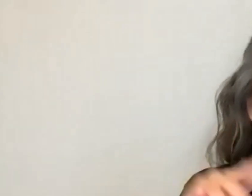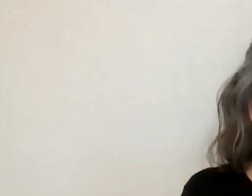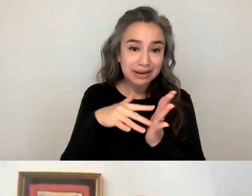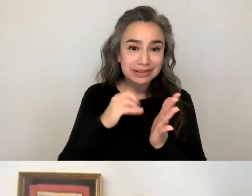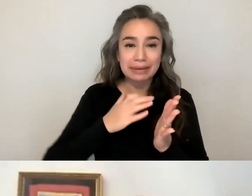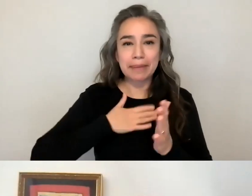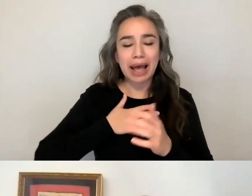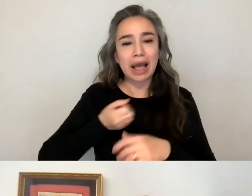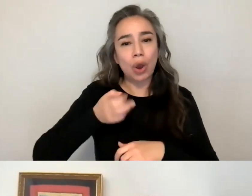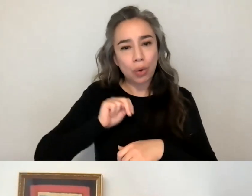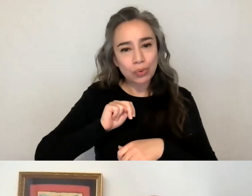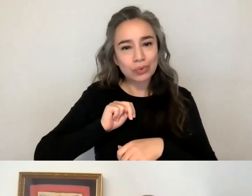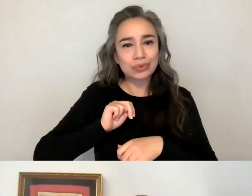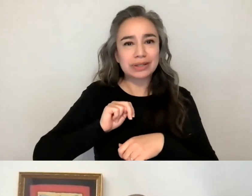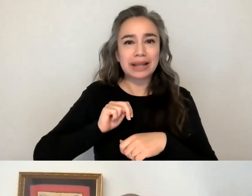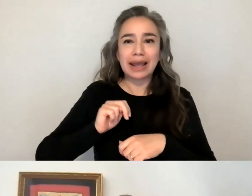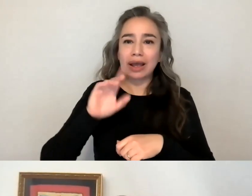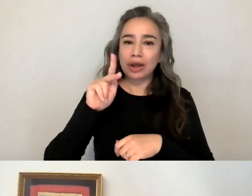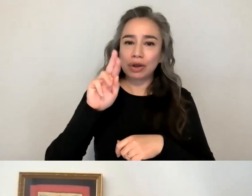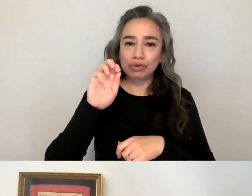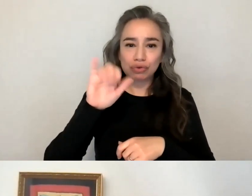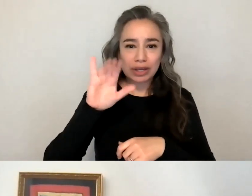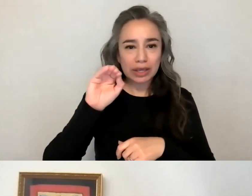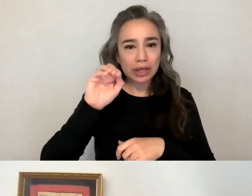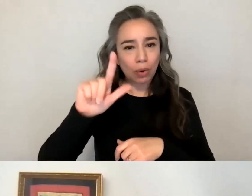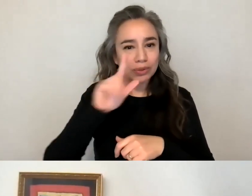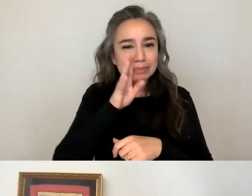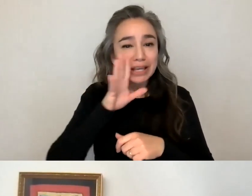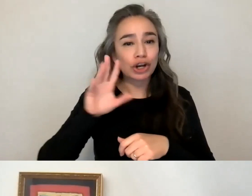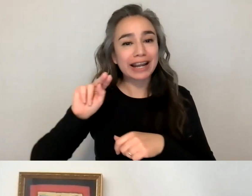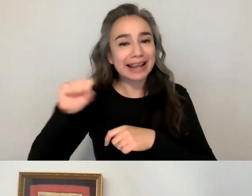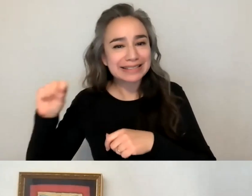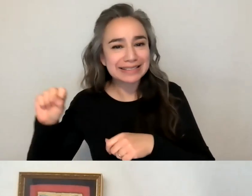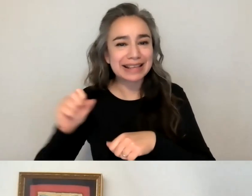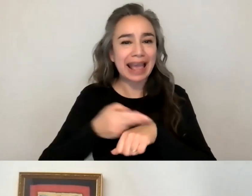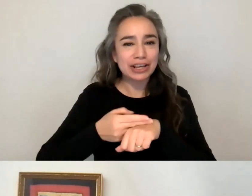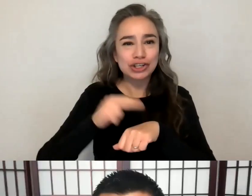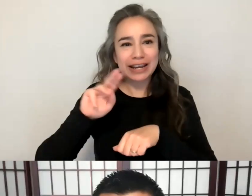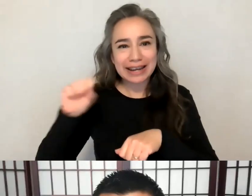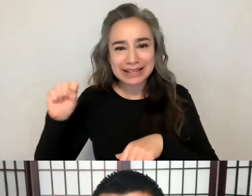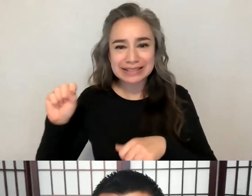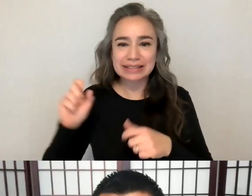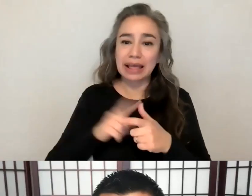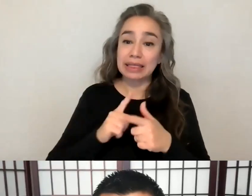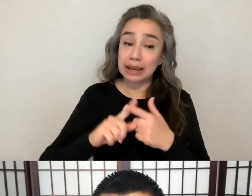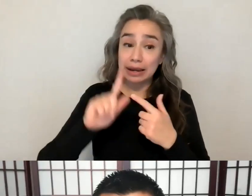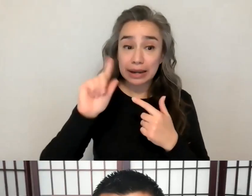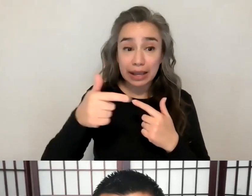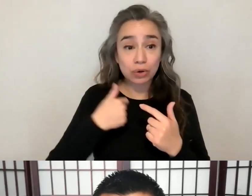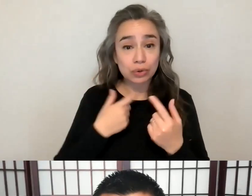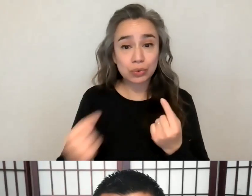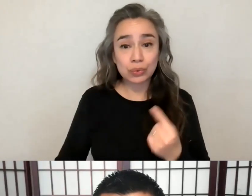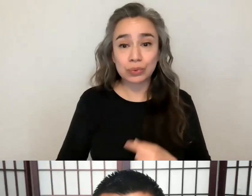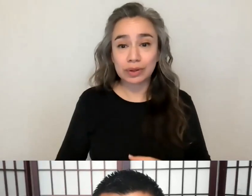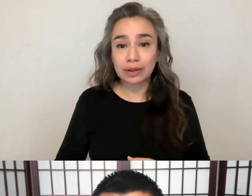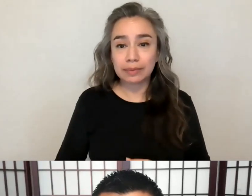own Creole speakerness, and trying to make sense of that. And then what I was able to do as well is to